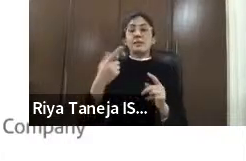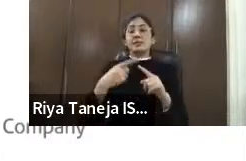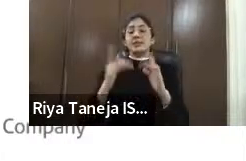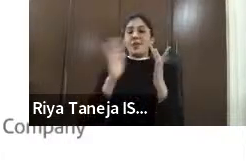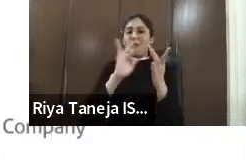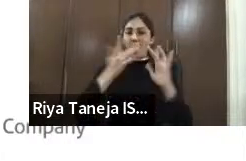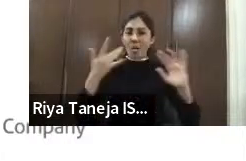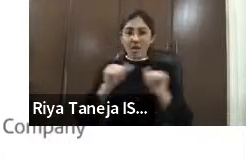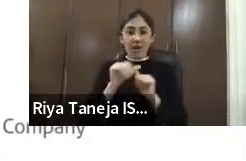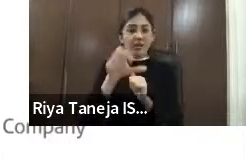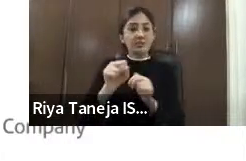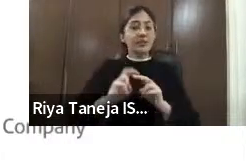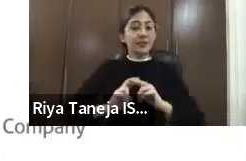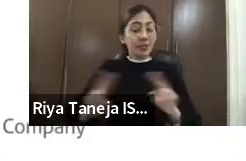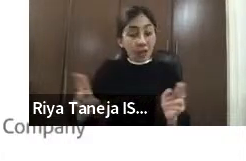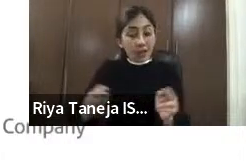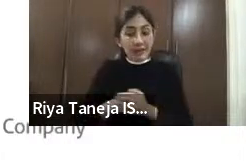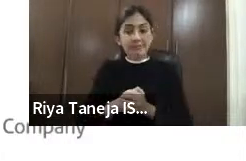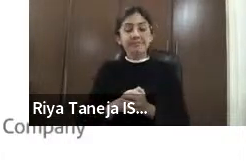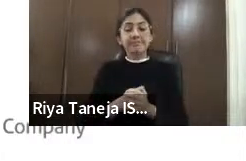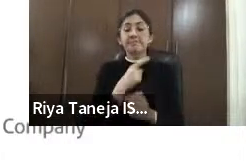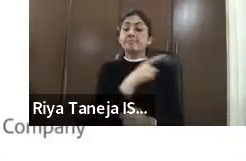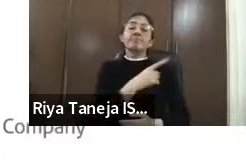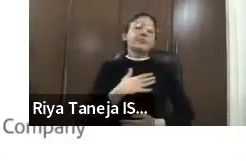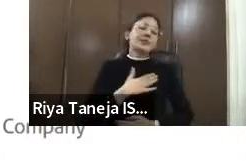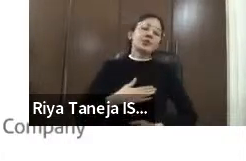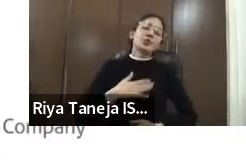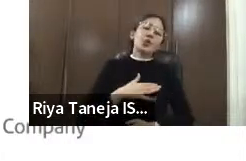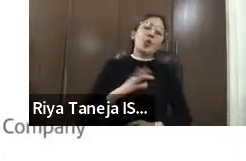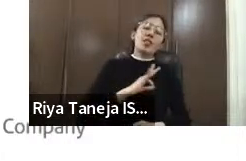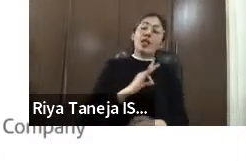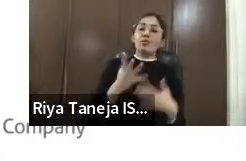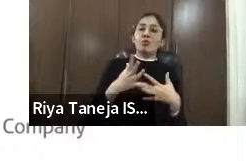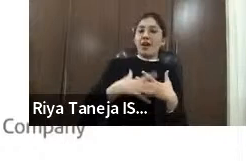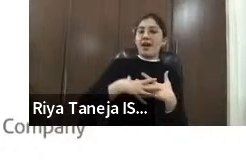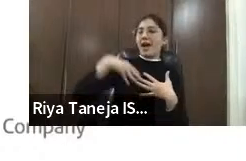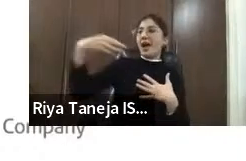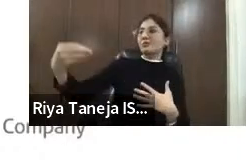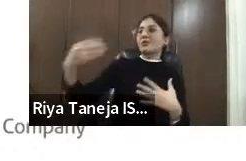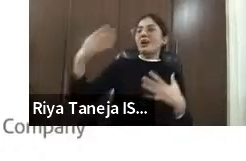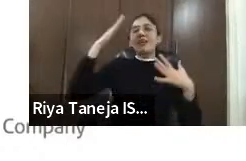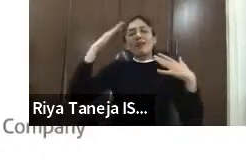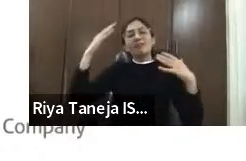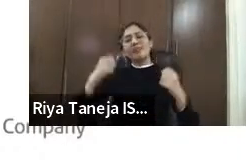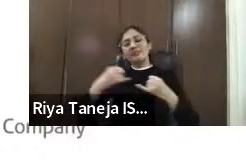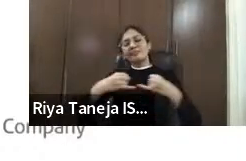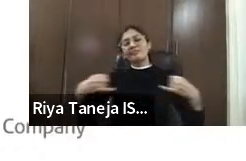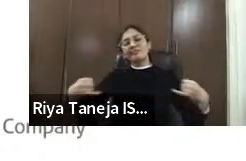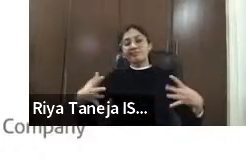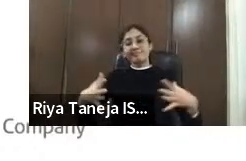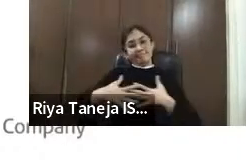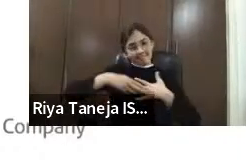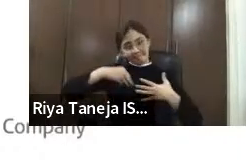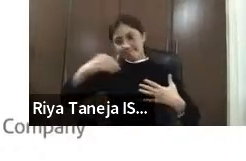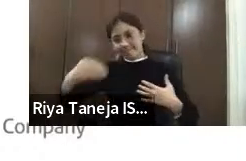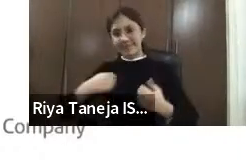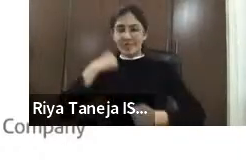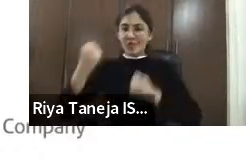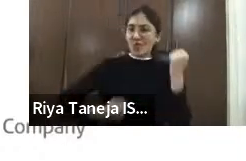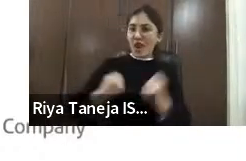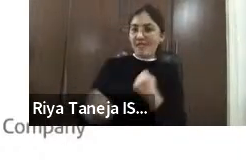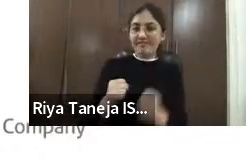Natasha enjoys going on adventures and stepping outside her comfort zone. Natasha has run